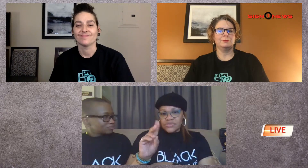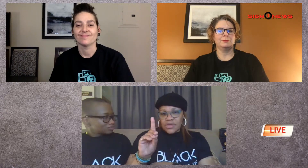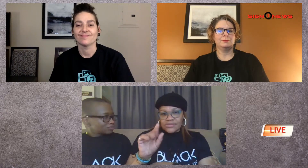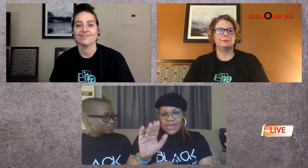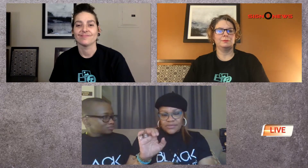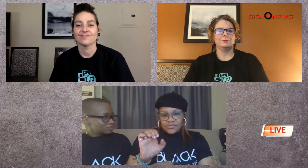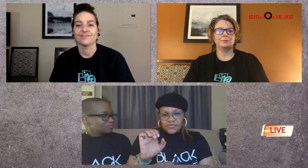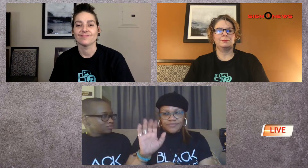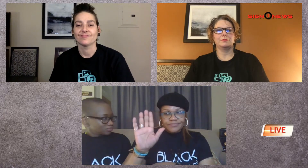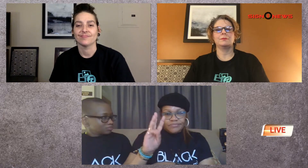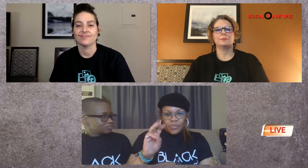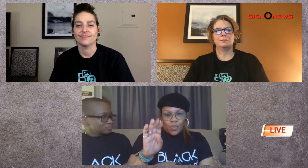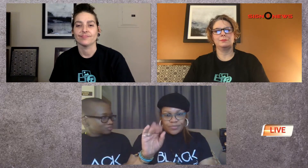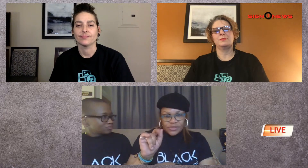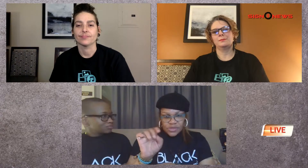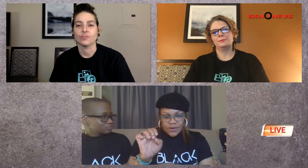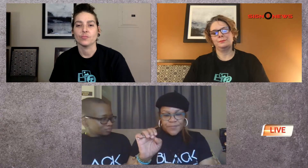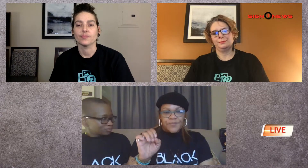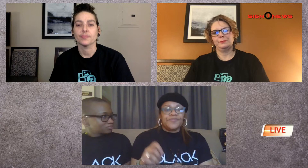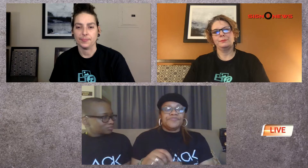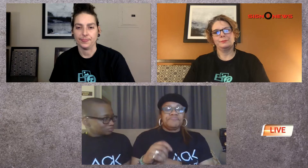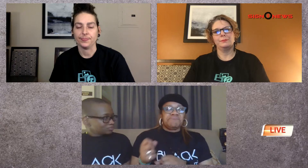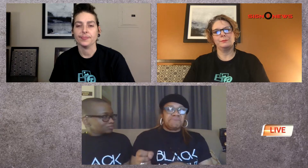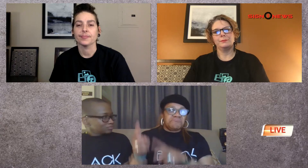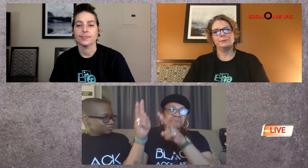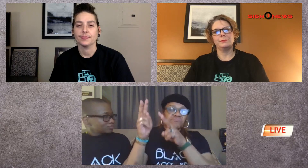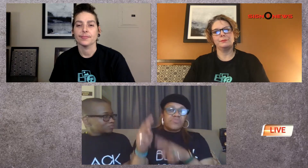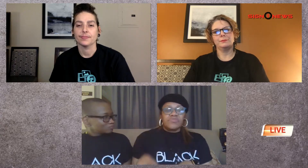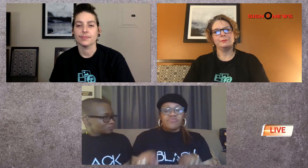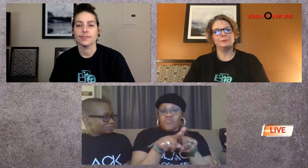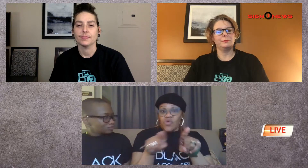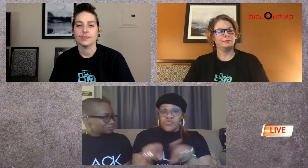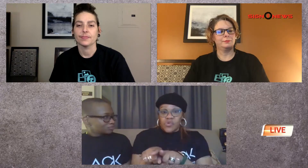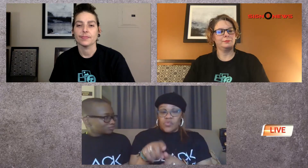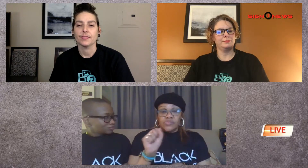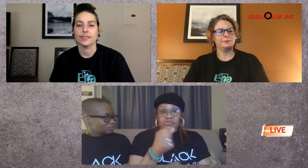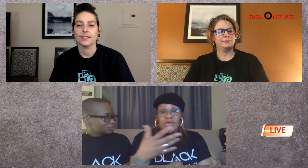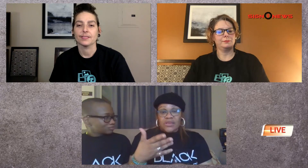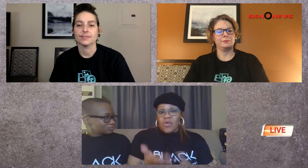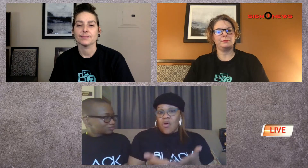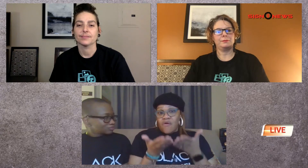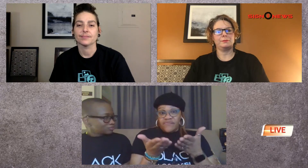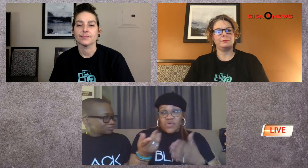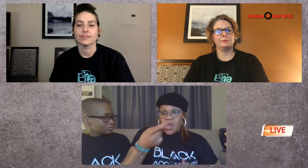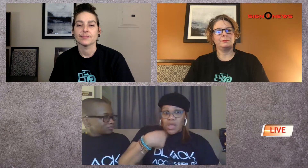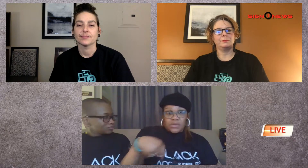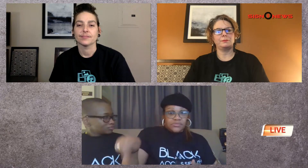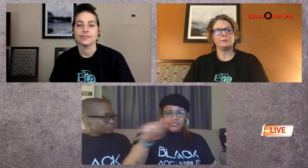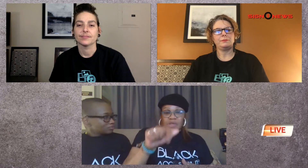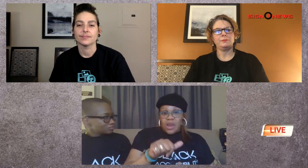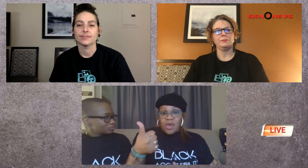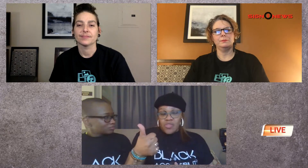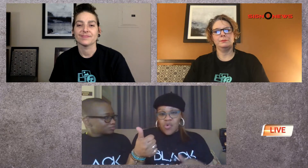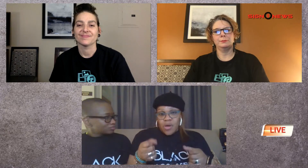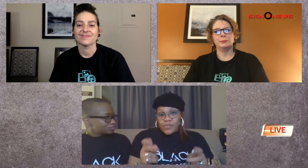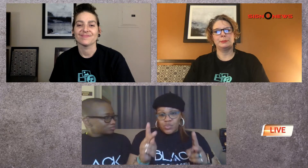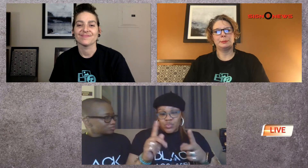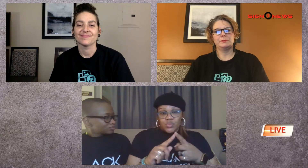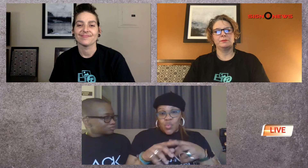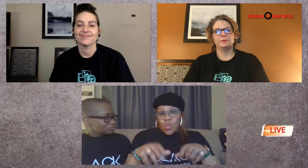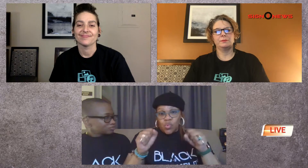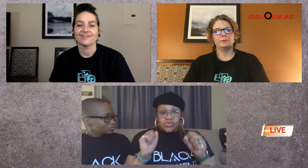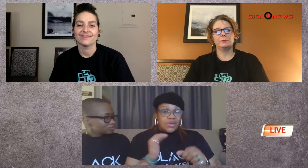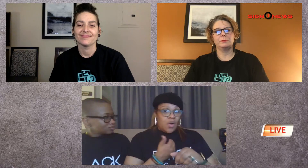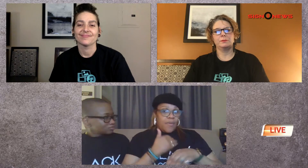we uploaded the video on Sundance. It's on their website. If you missed it, it's uploaded. Also, Sundance offered for